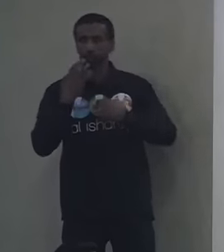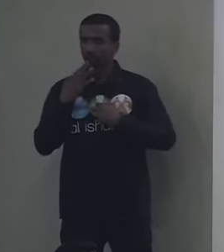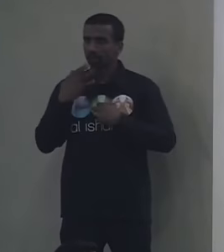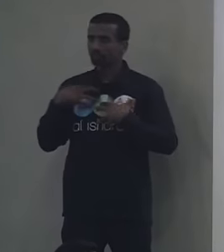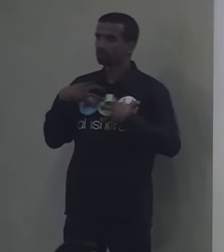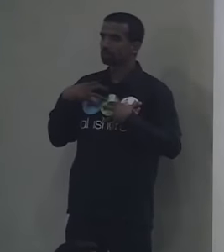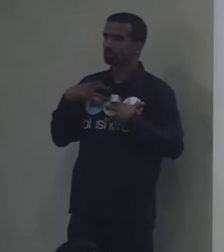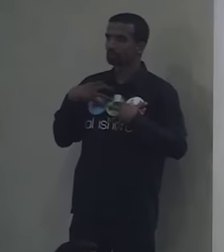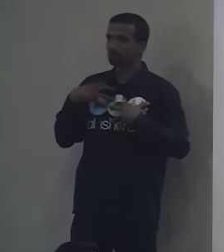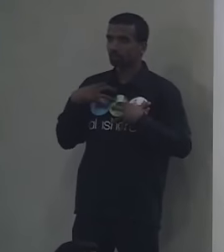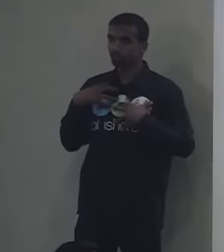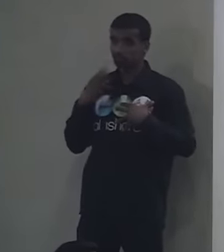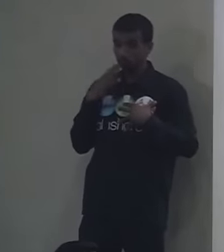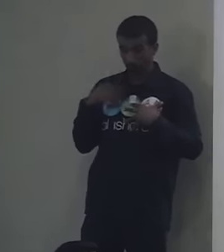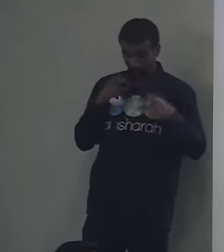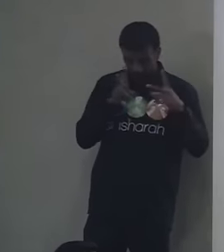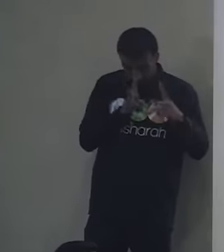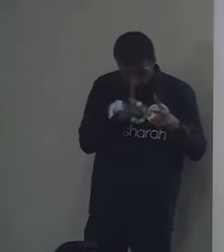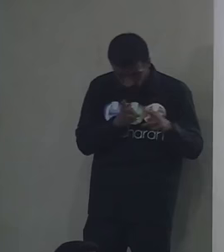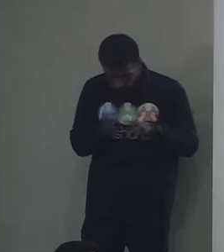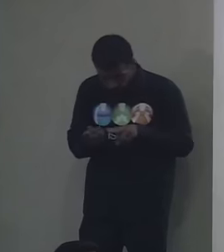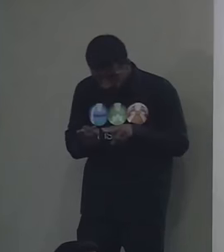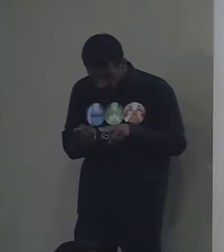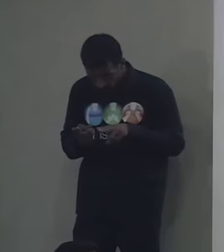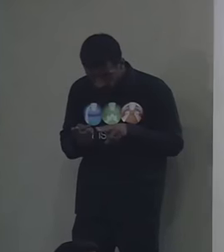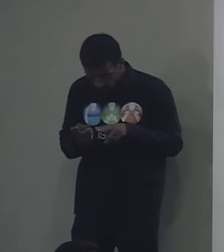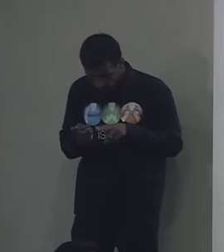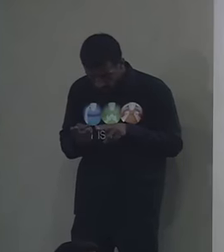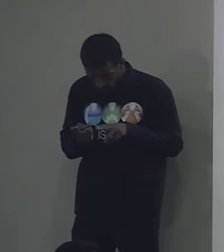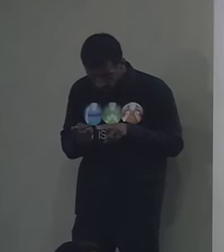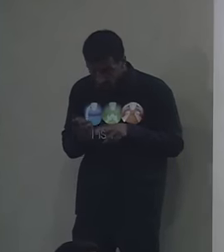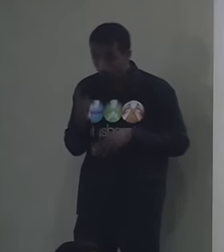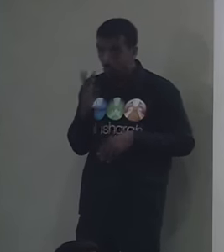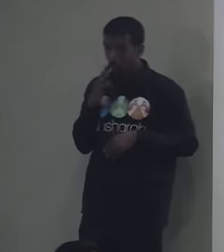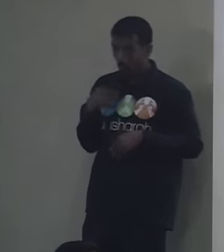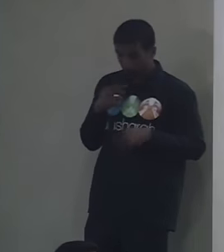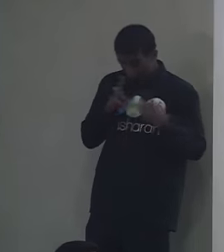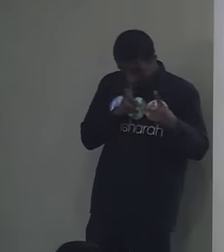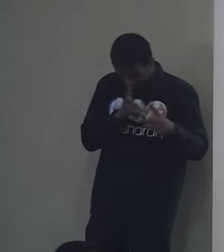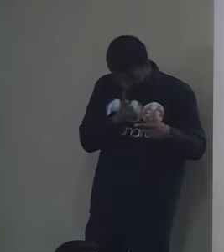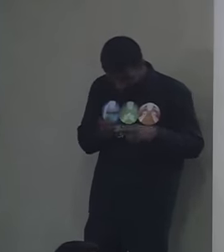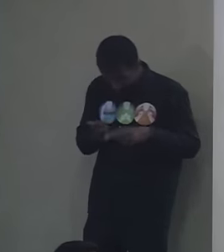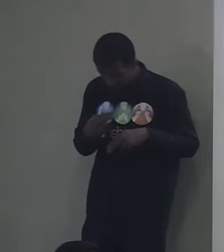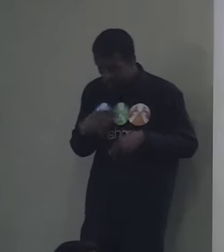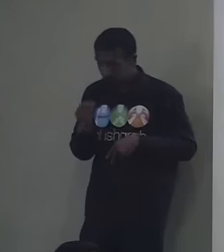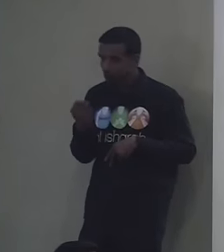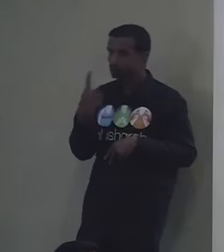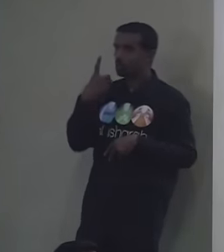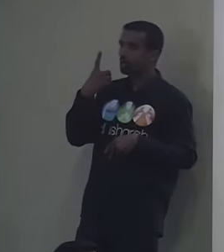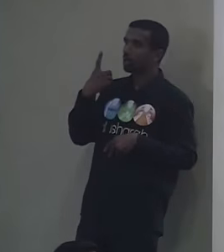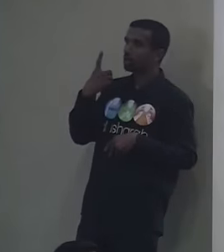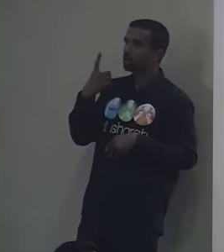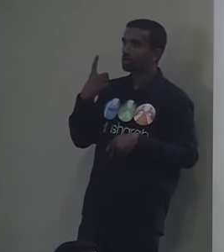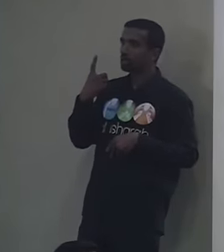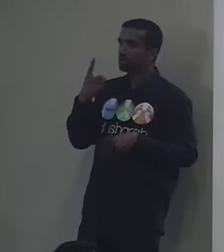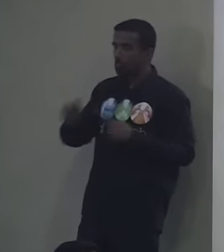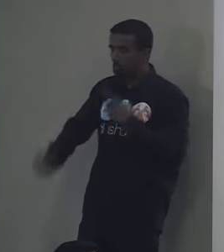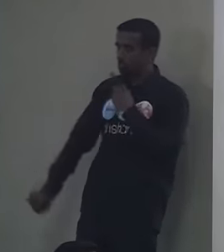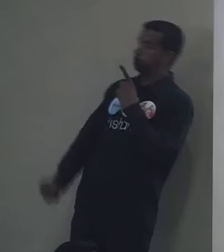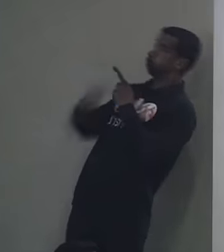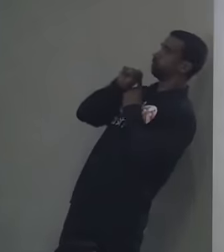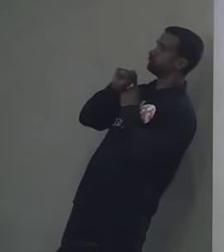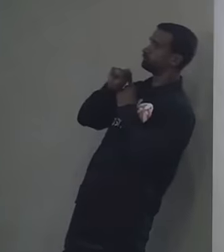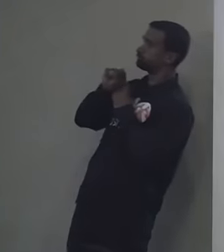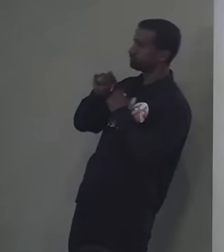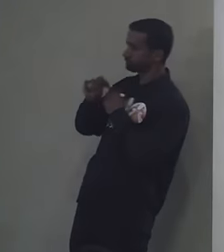death, the brief interrogation, and you realize what life really was and how you've been distracted, that you had no idea. And then when the